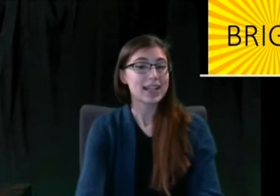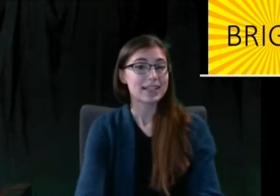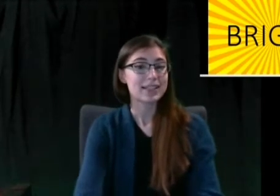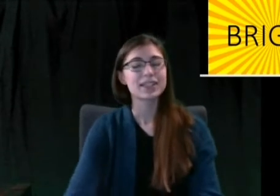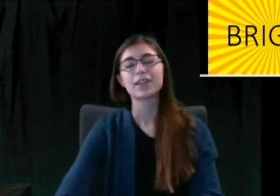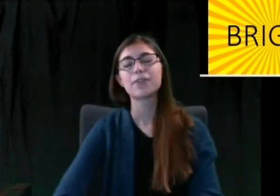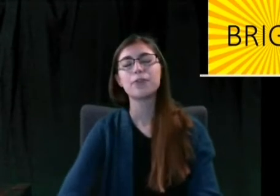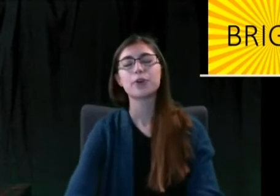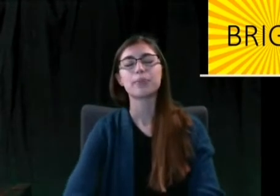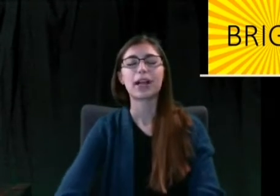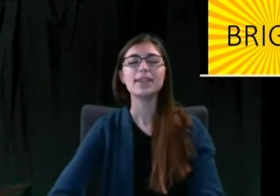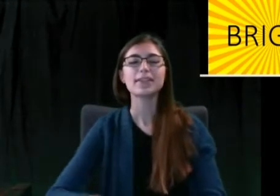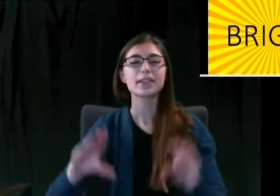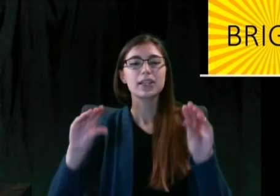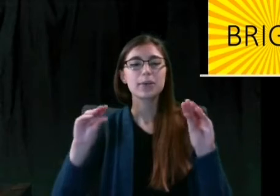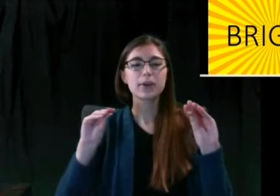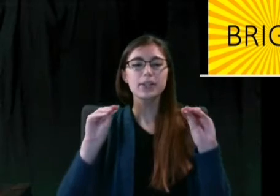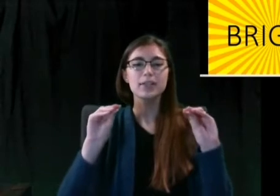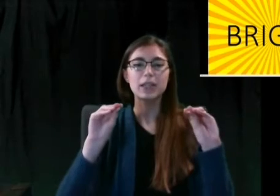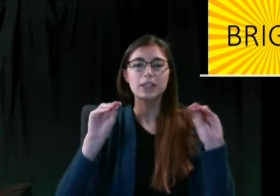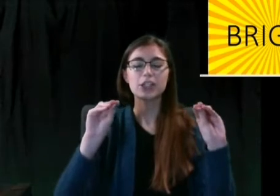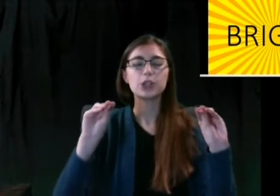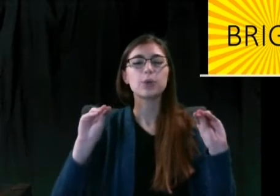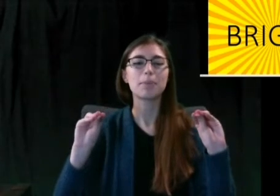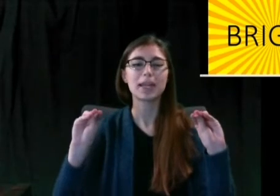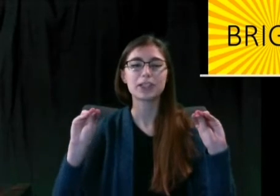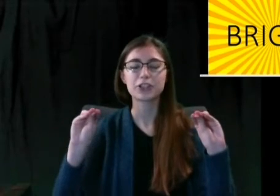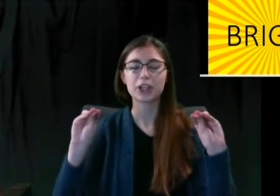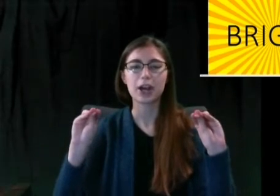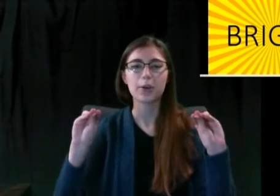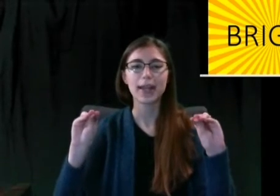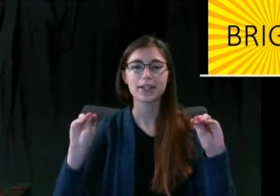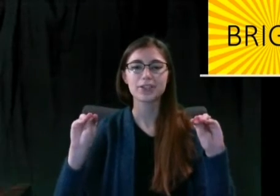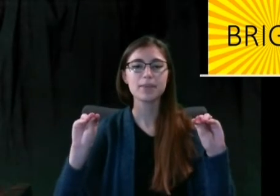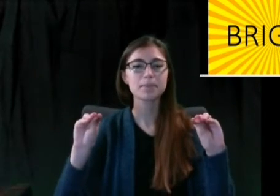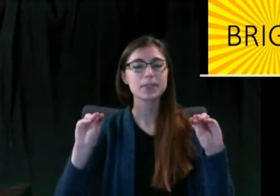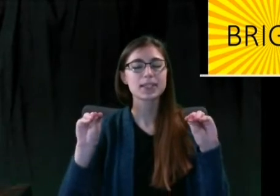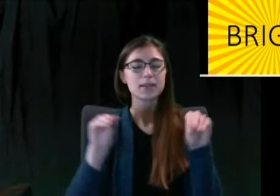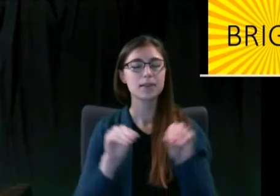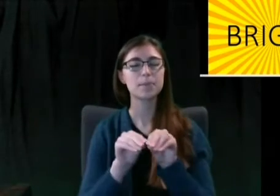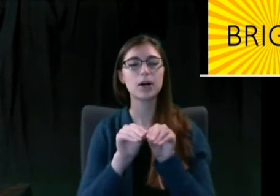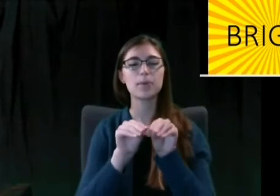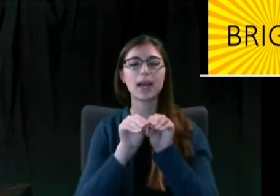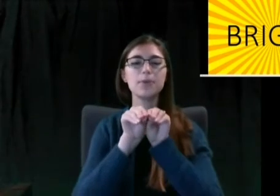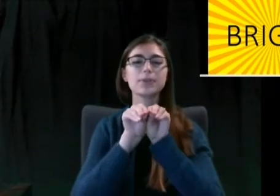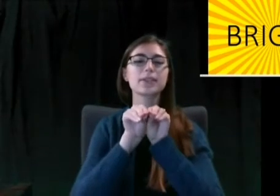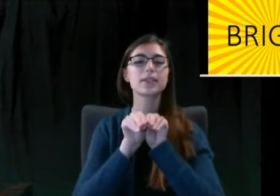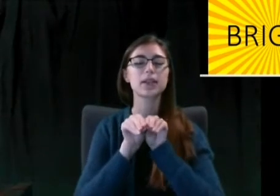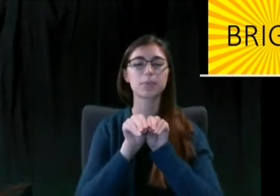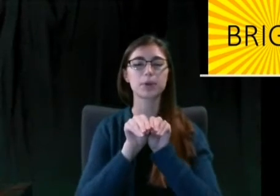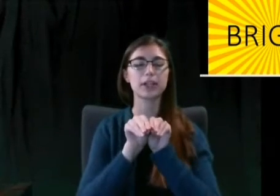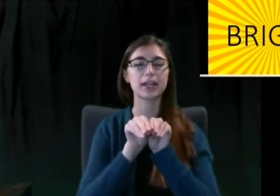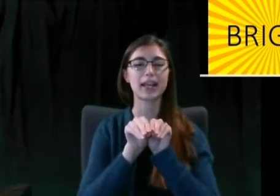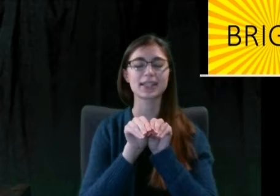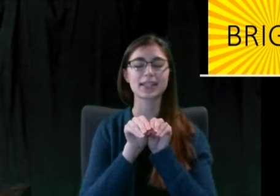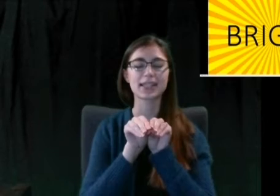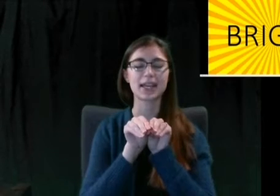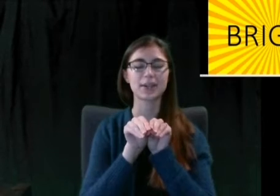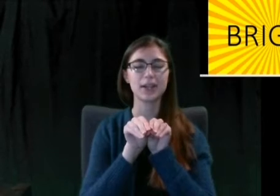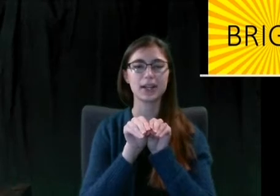Bright. For bright, you are going to make 2 pinched O hand shapes. Palm out. Going to put your hands together in front